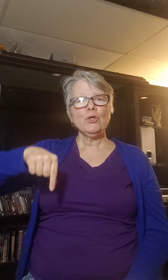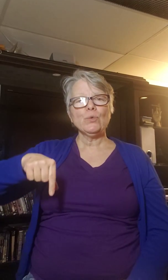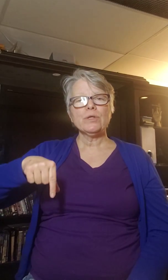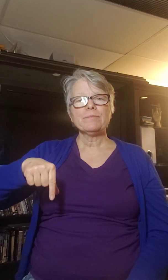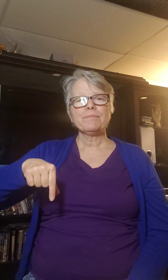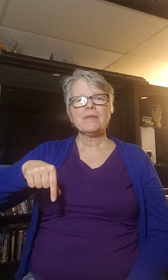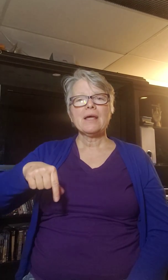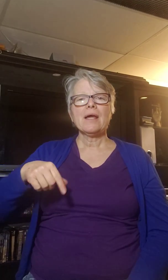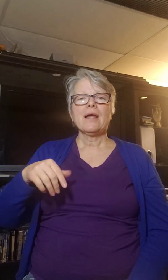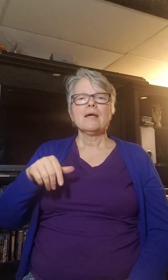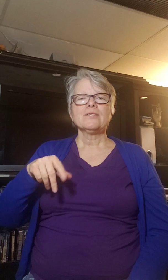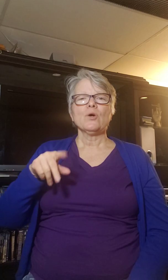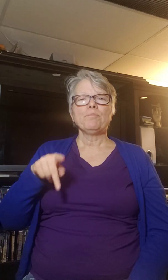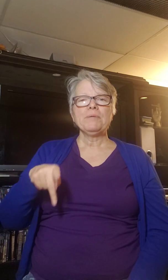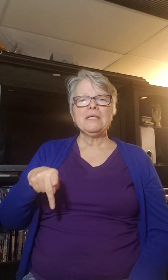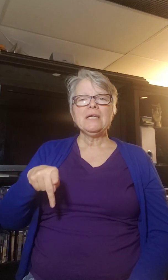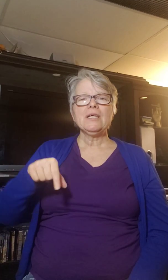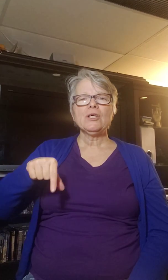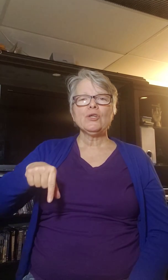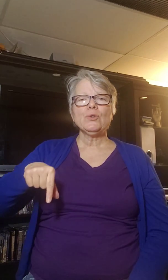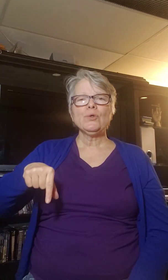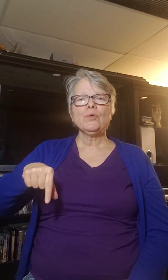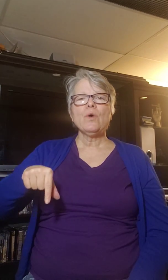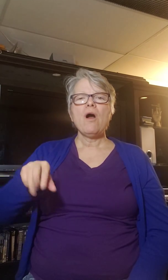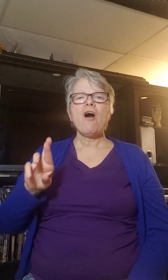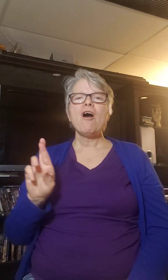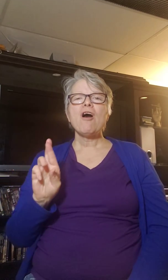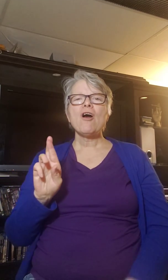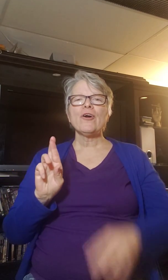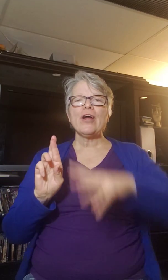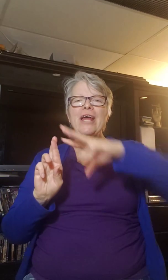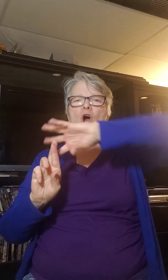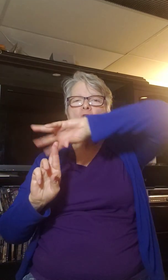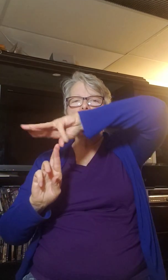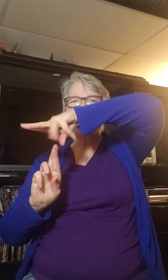Q. So P, Q, R. And